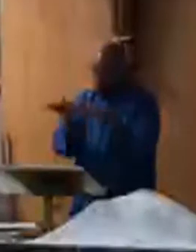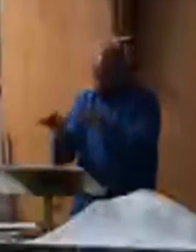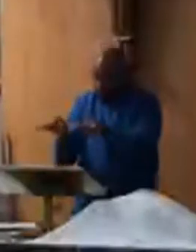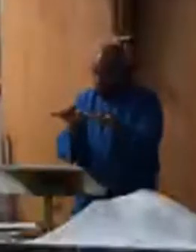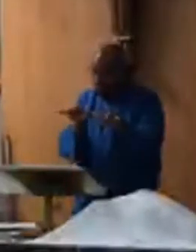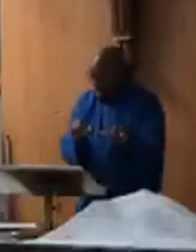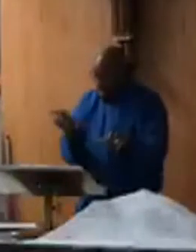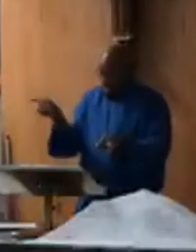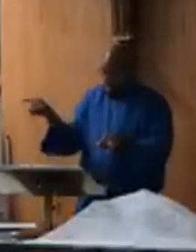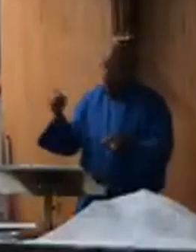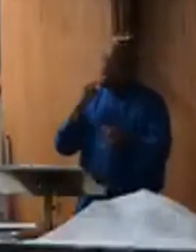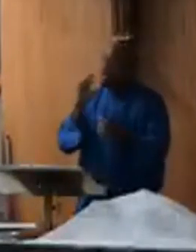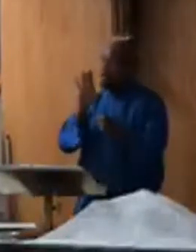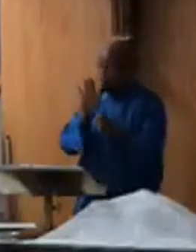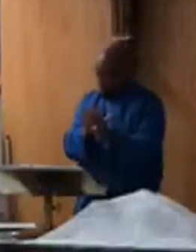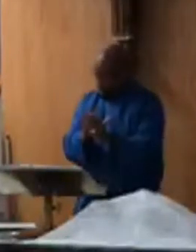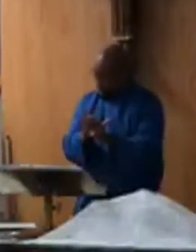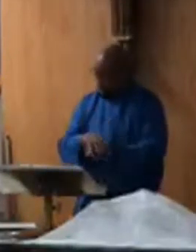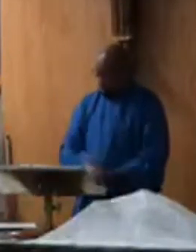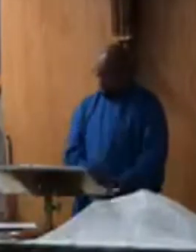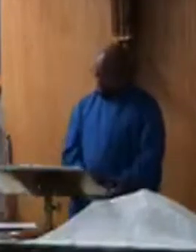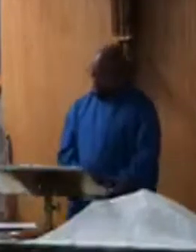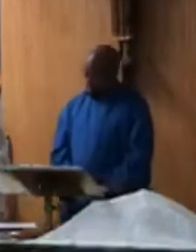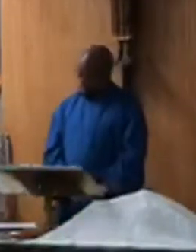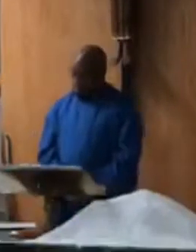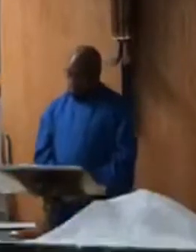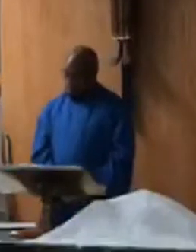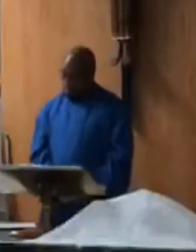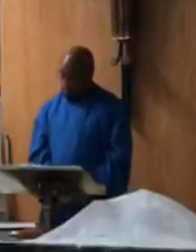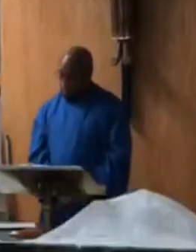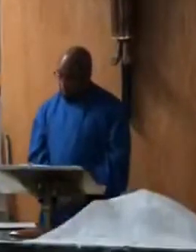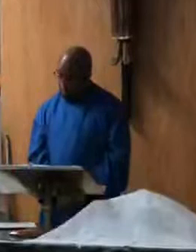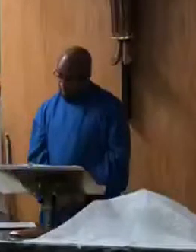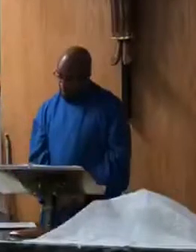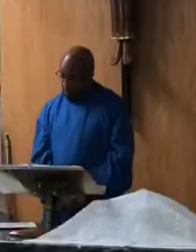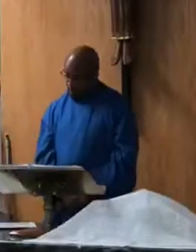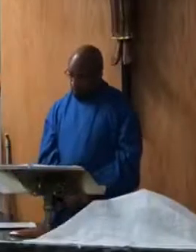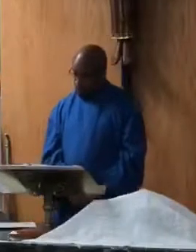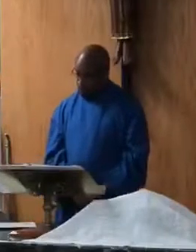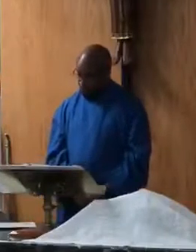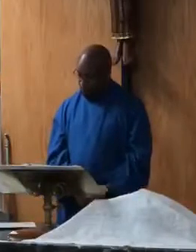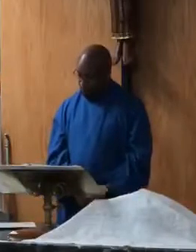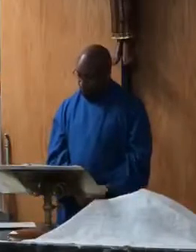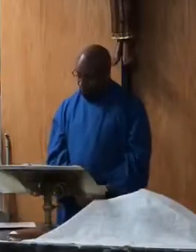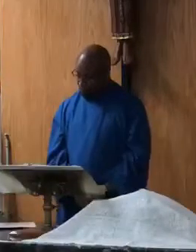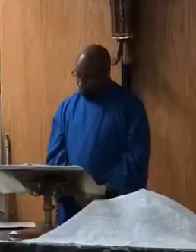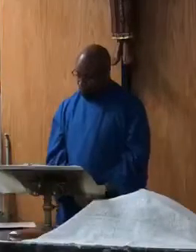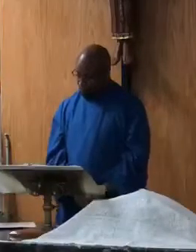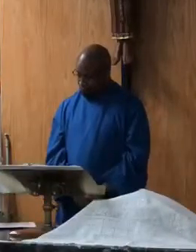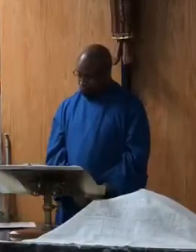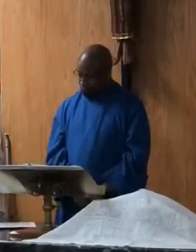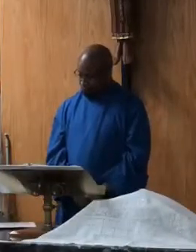again just as he promised. Sometimes we weep when